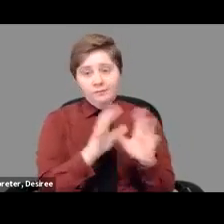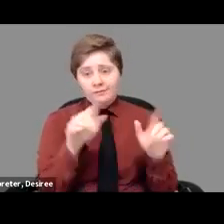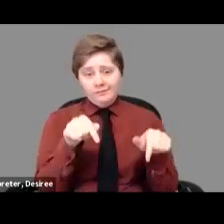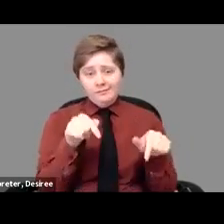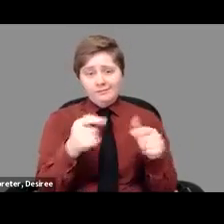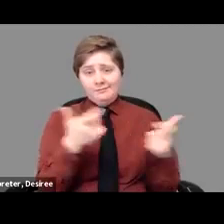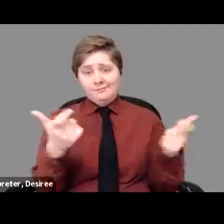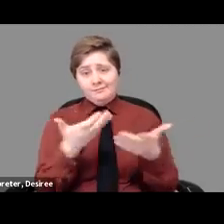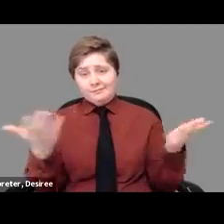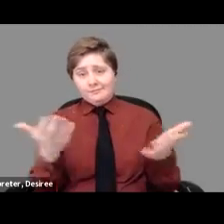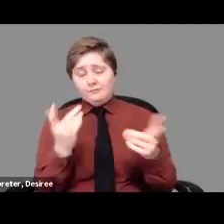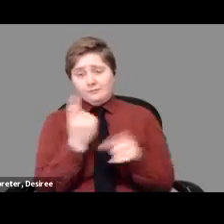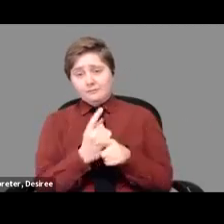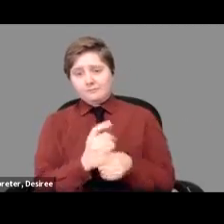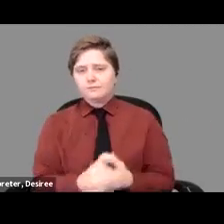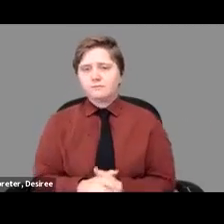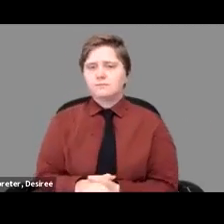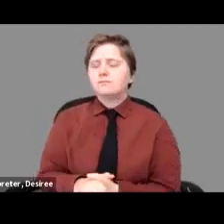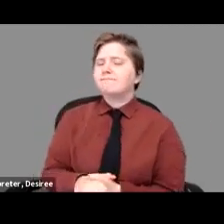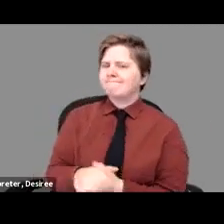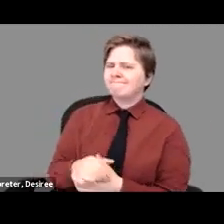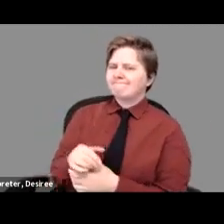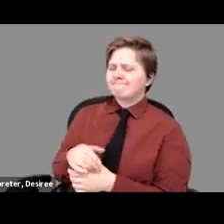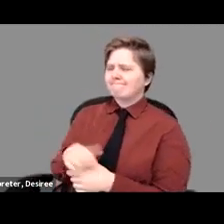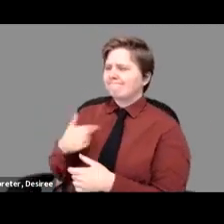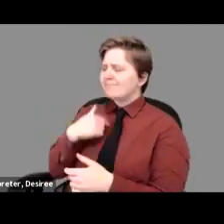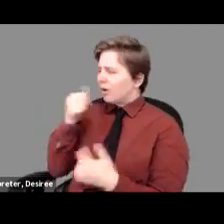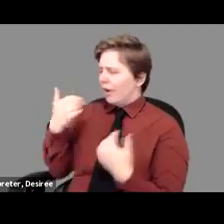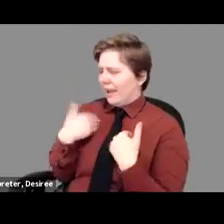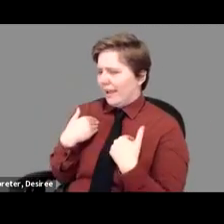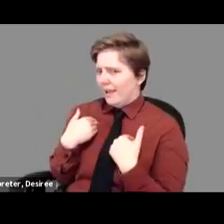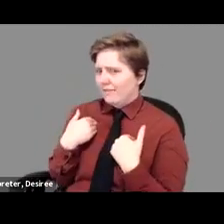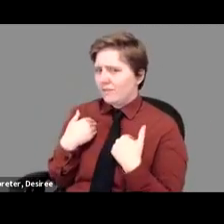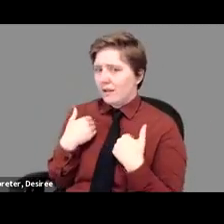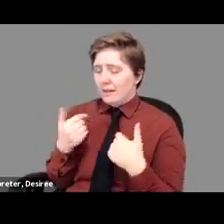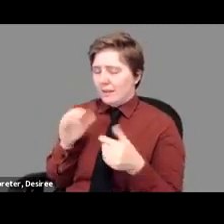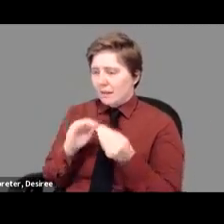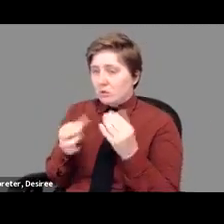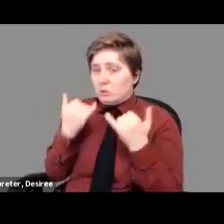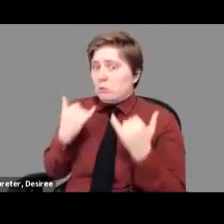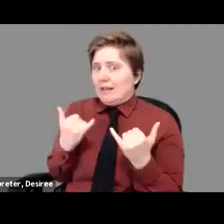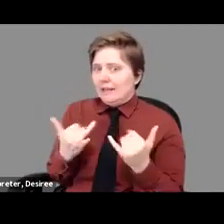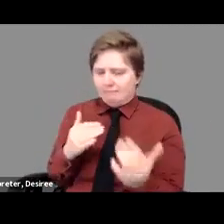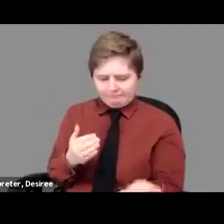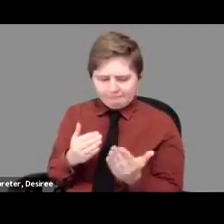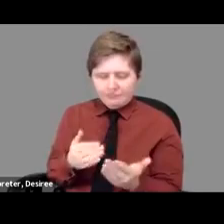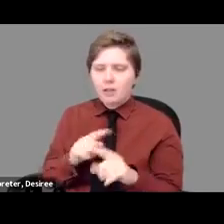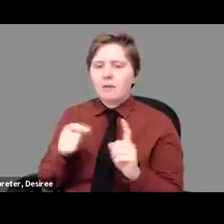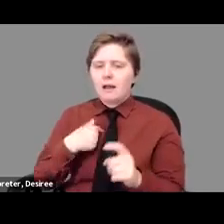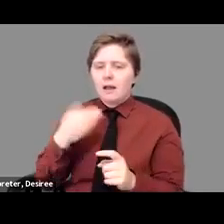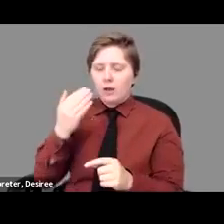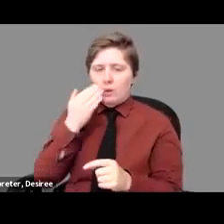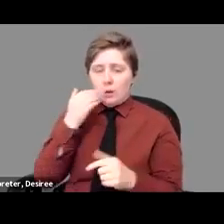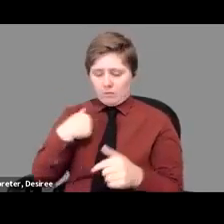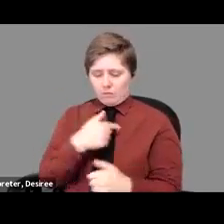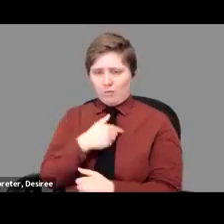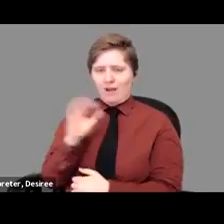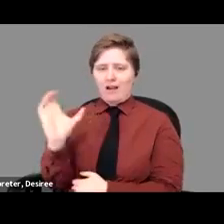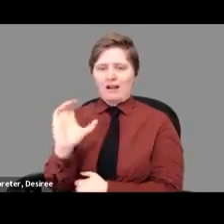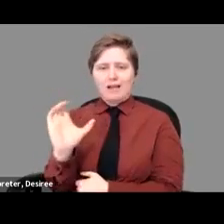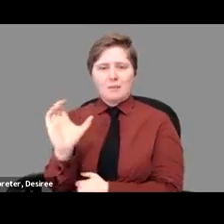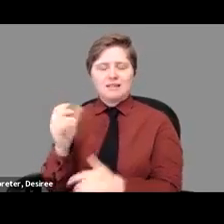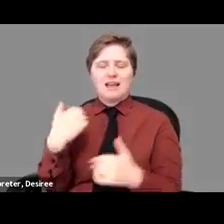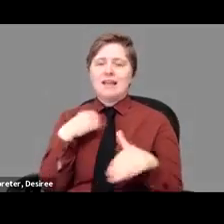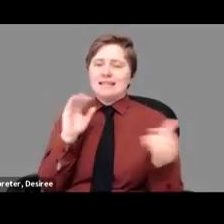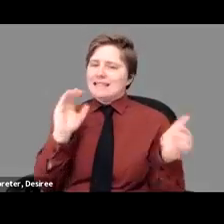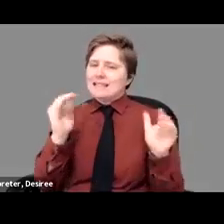pretty big issue. Yeah, I don't have that at my fingertips. I do know that both us and Columbus had similar issues